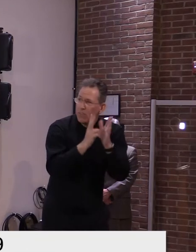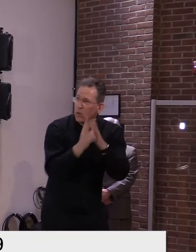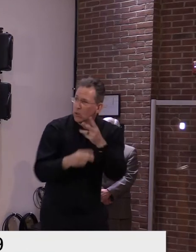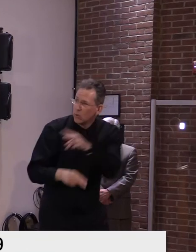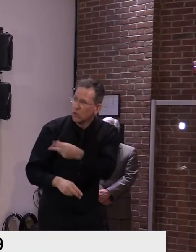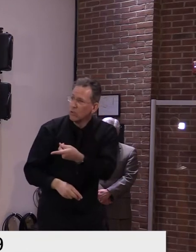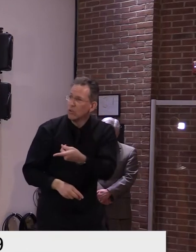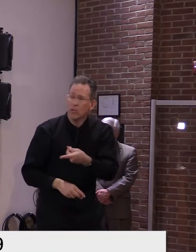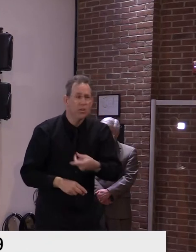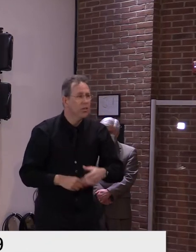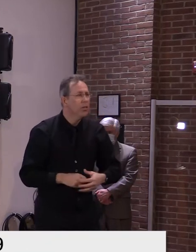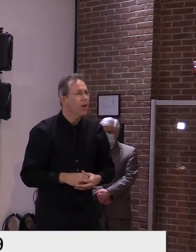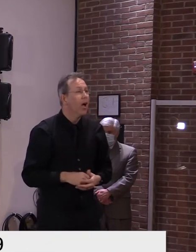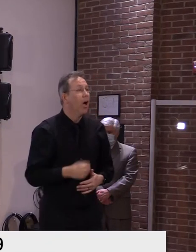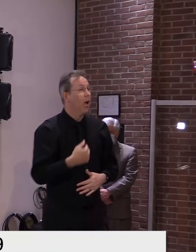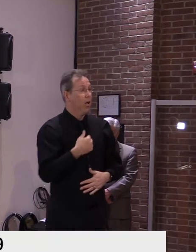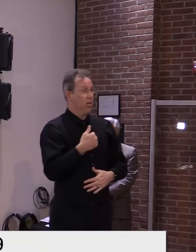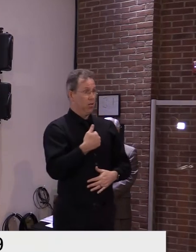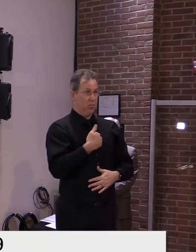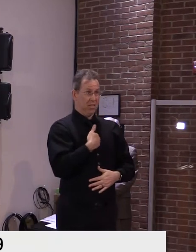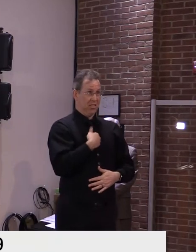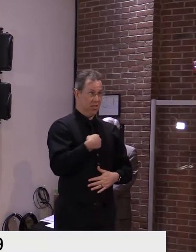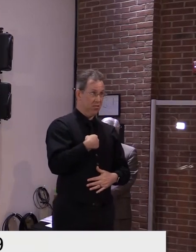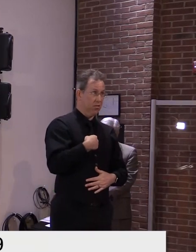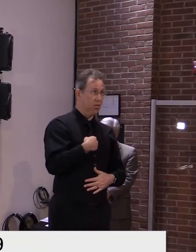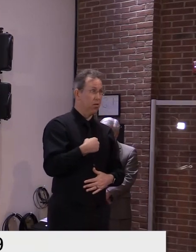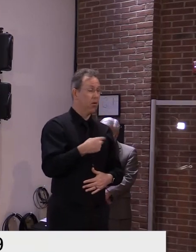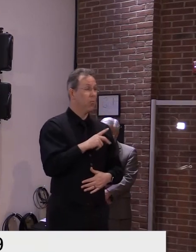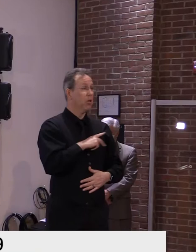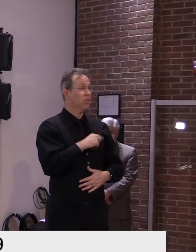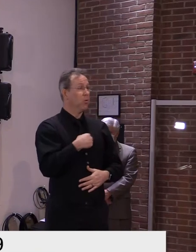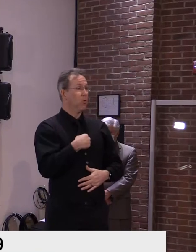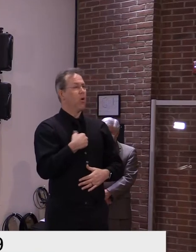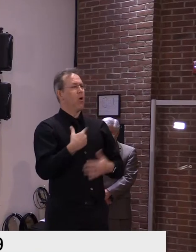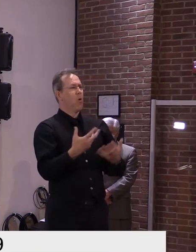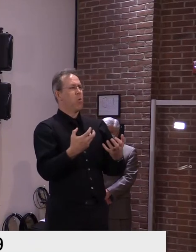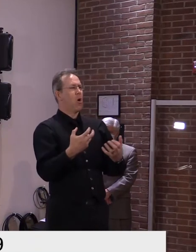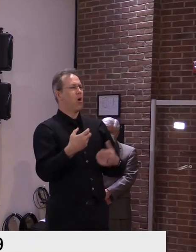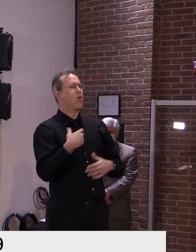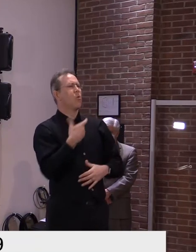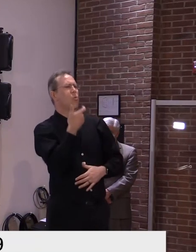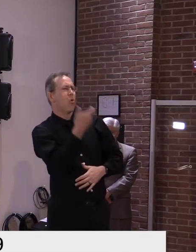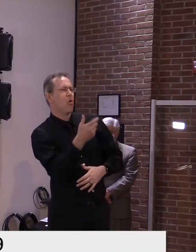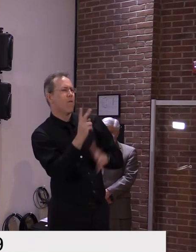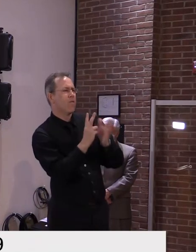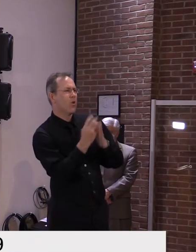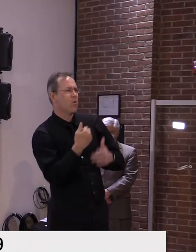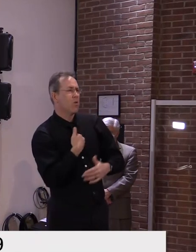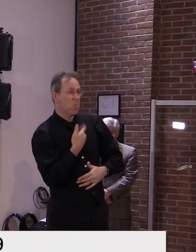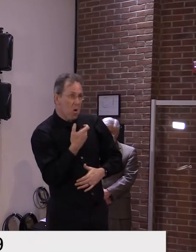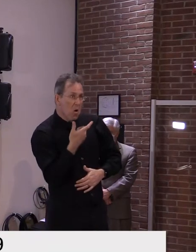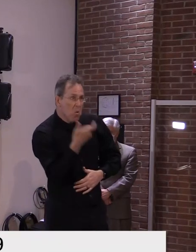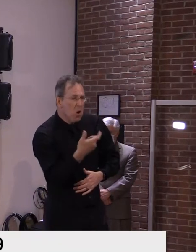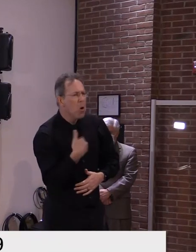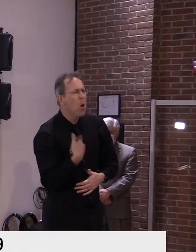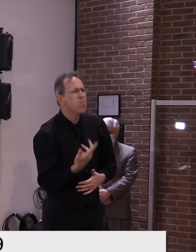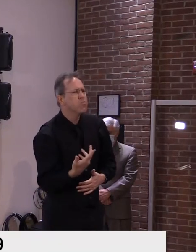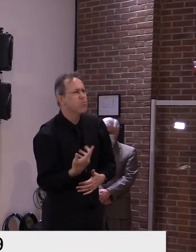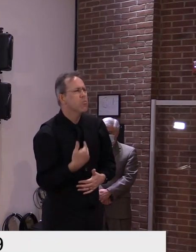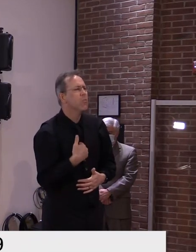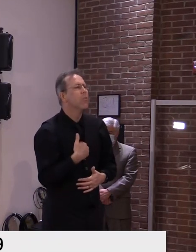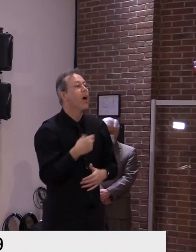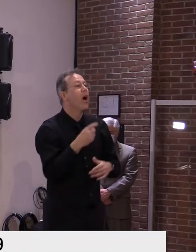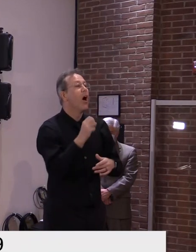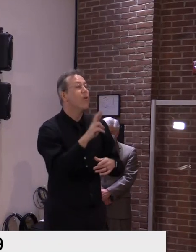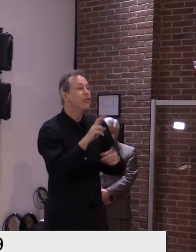I was not personally interested in watching the video, but I knew of others who had, and I was comfortable with their appraisal.